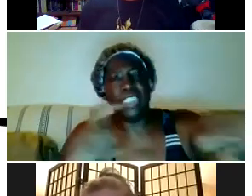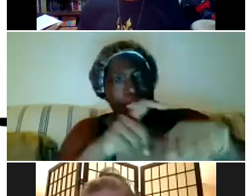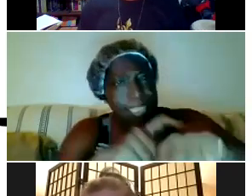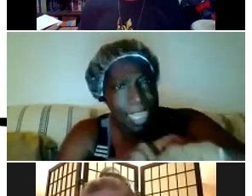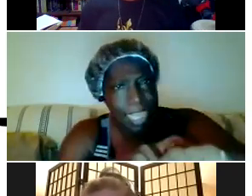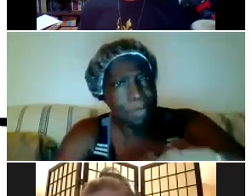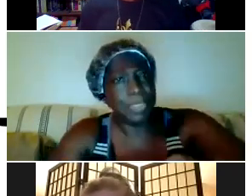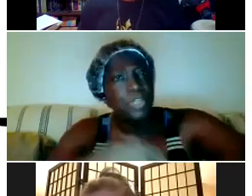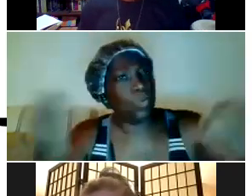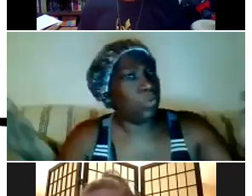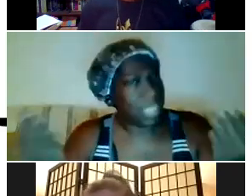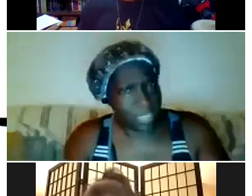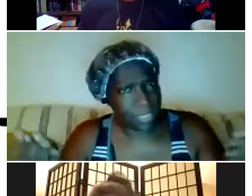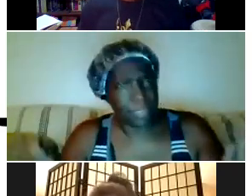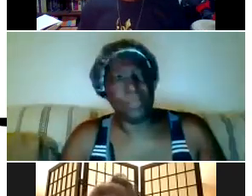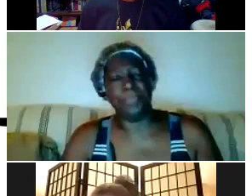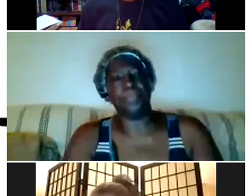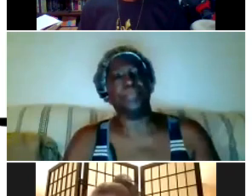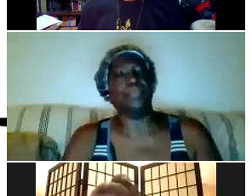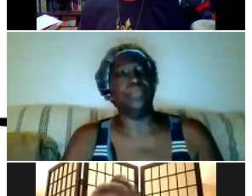Or you can say time what?